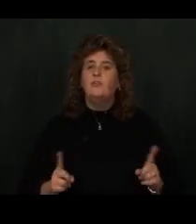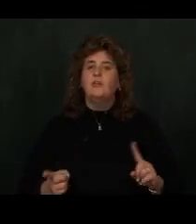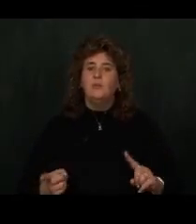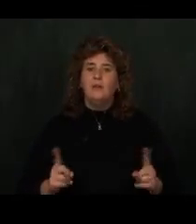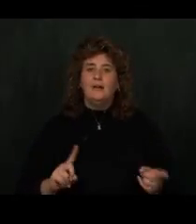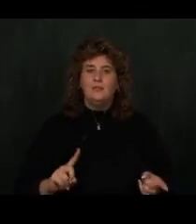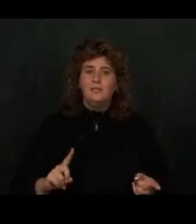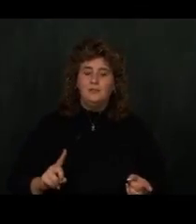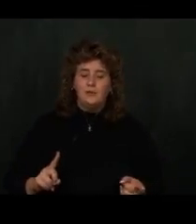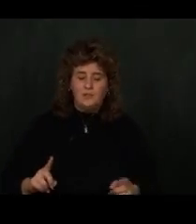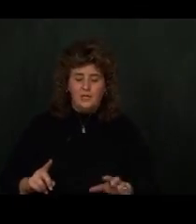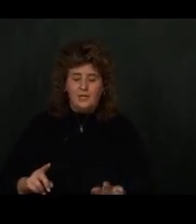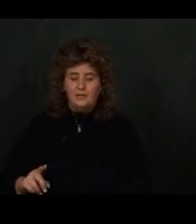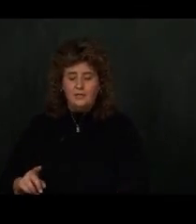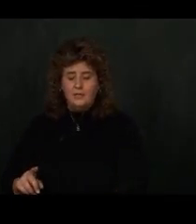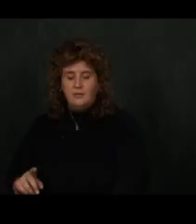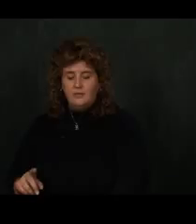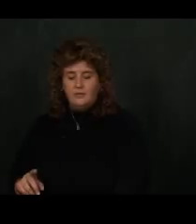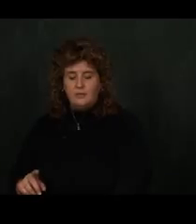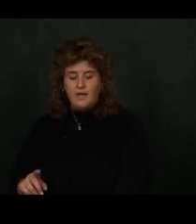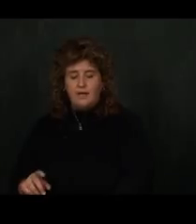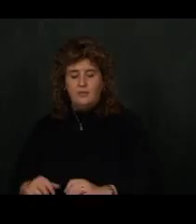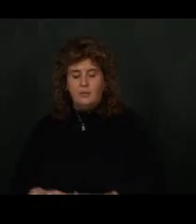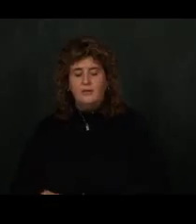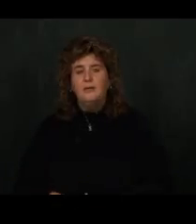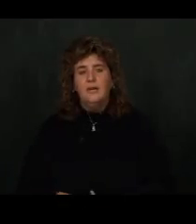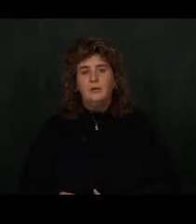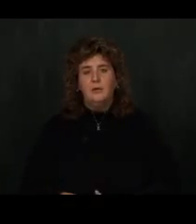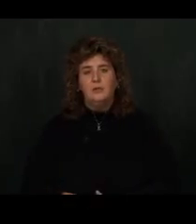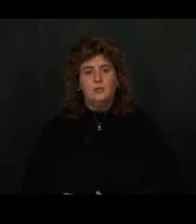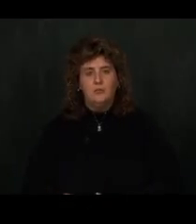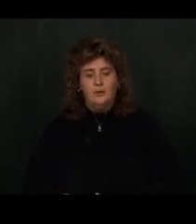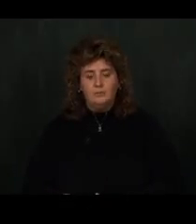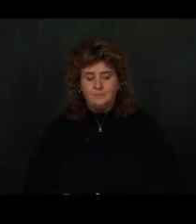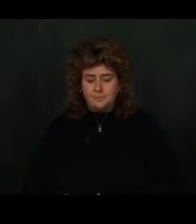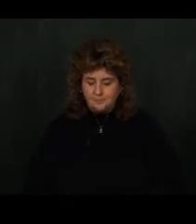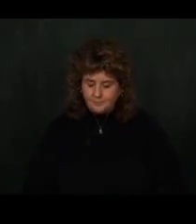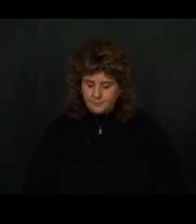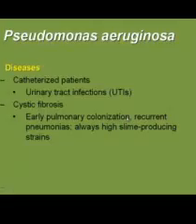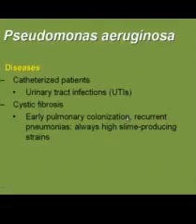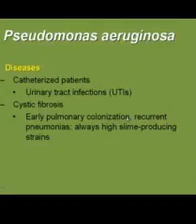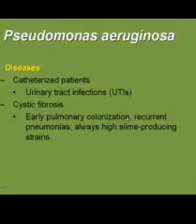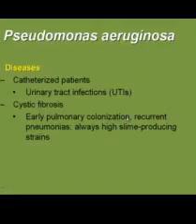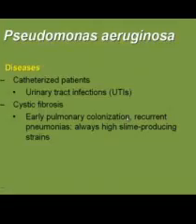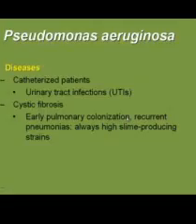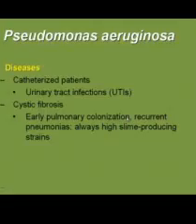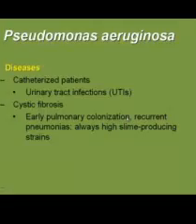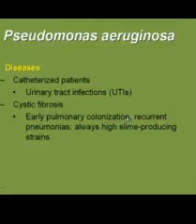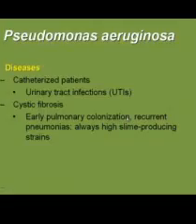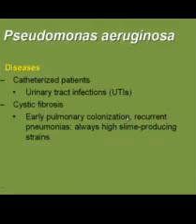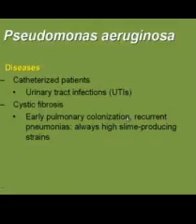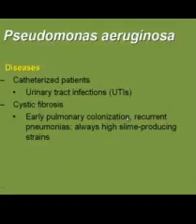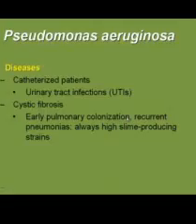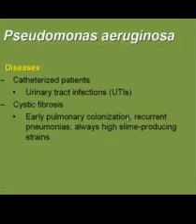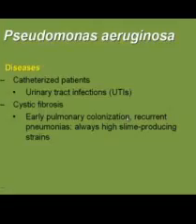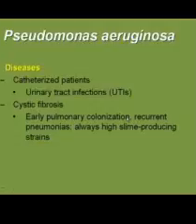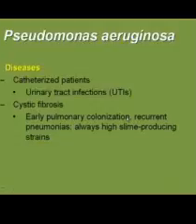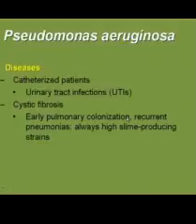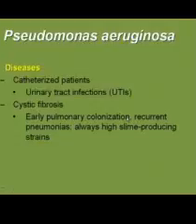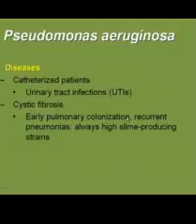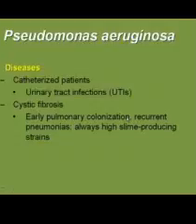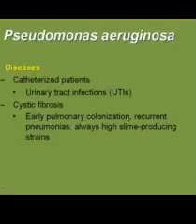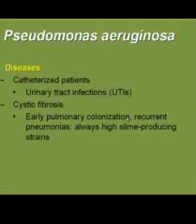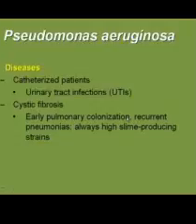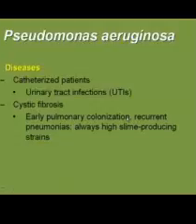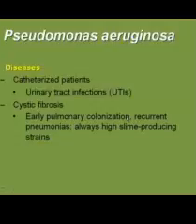be one thing you would have to differentiate this eczema gangrenosum from. Now, catheterized